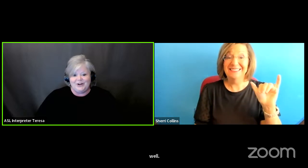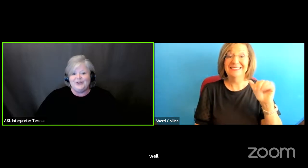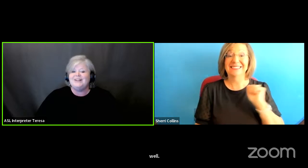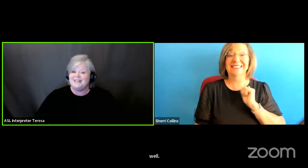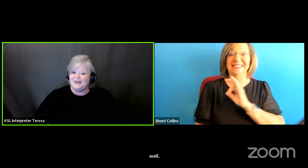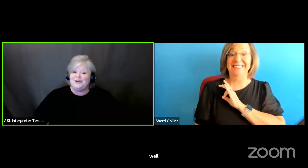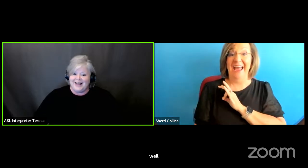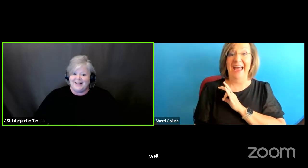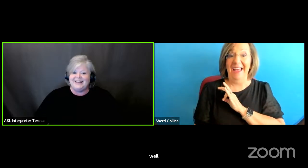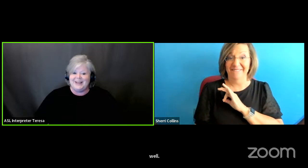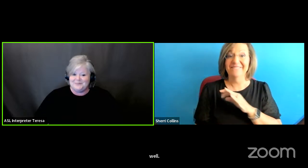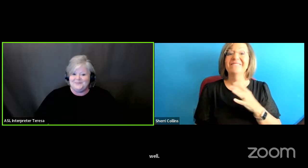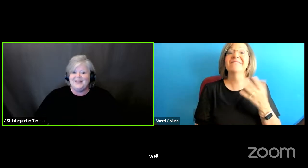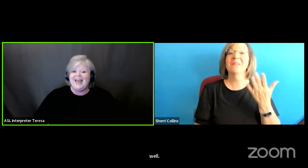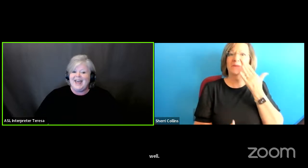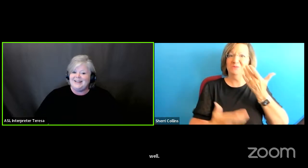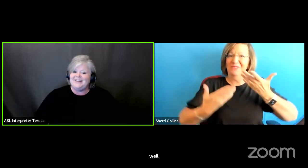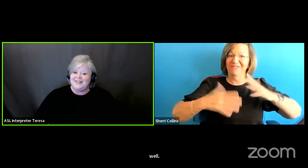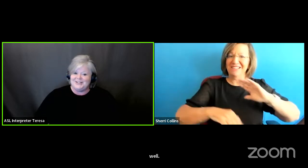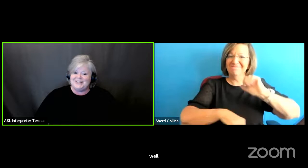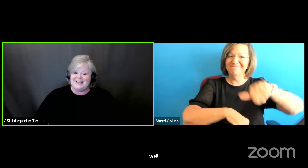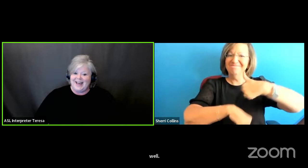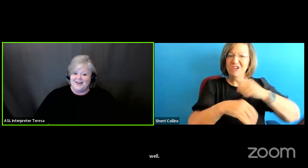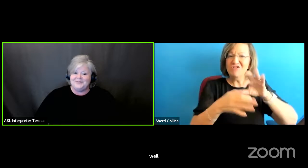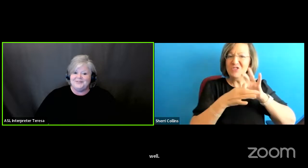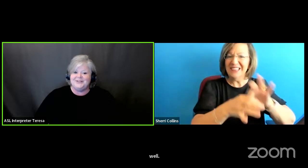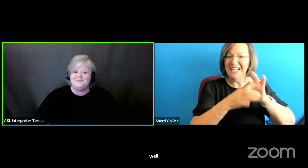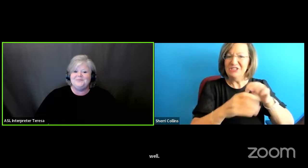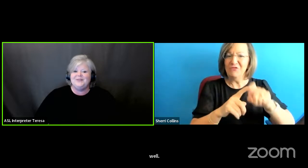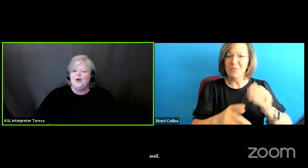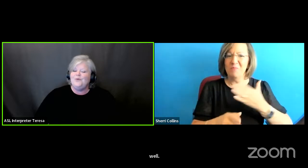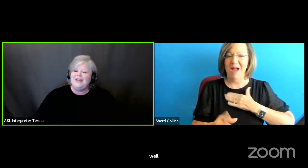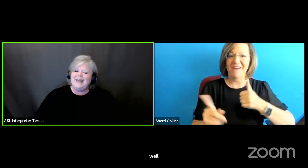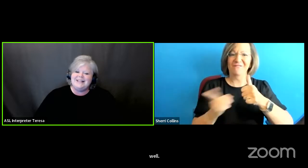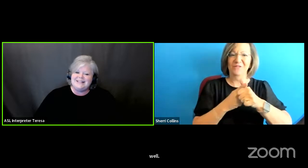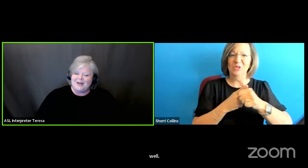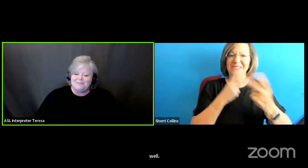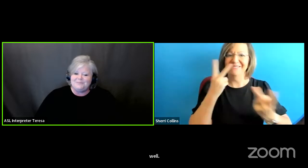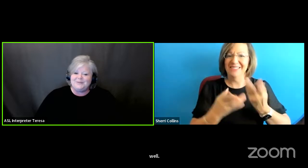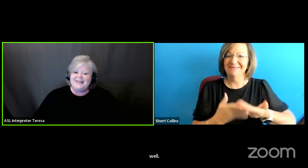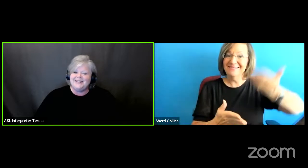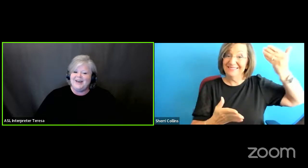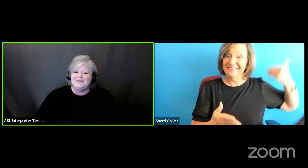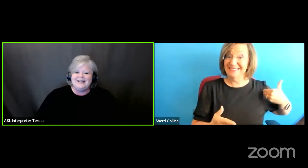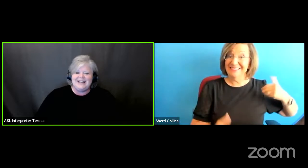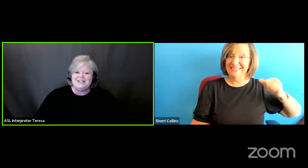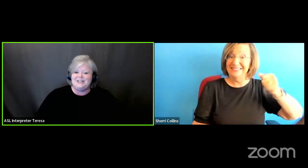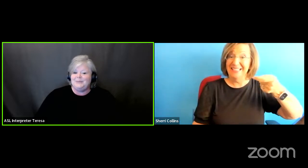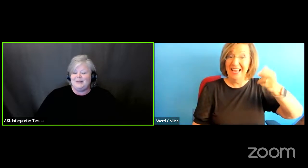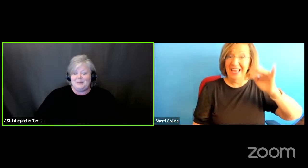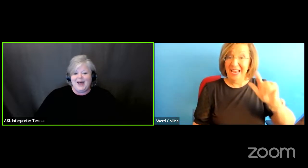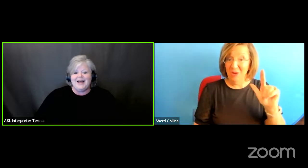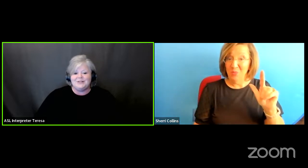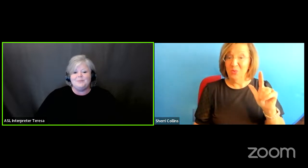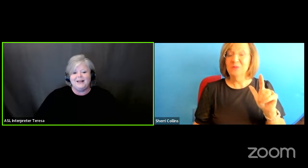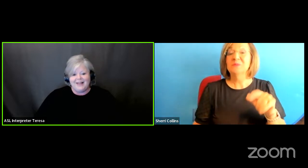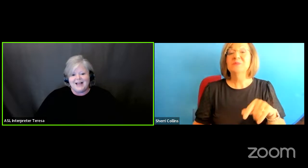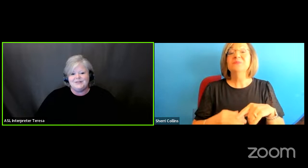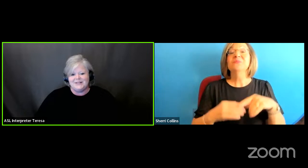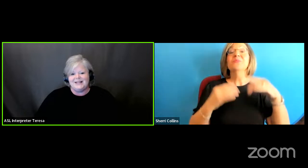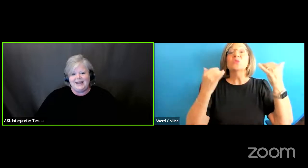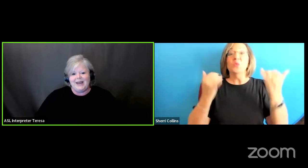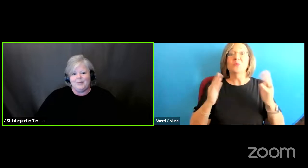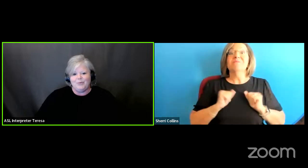U.S. Senator, Senator Kelly, and their staff. We had set up that relationship in the past